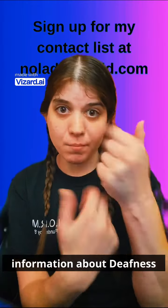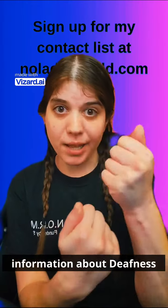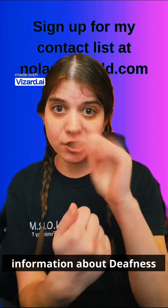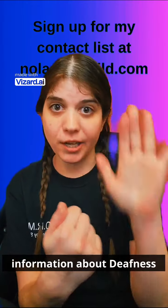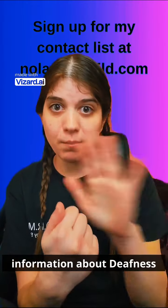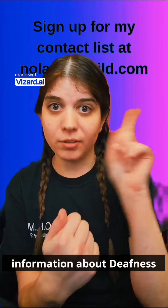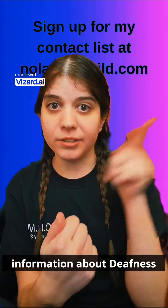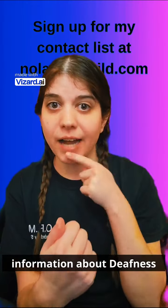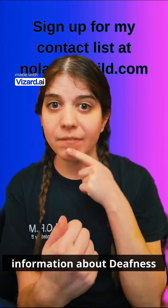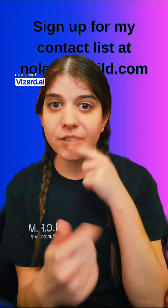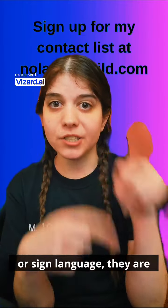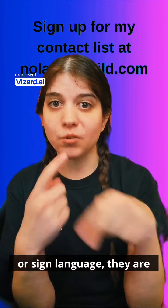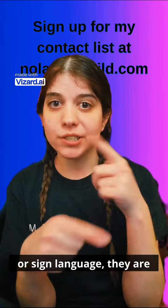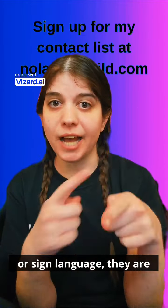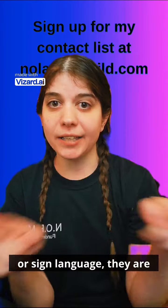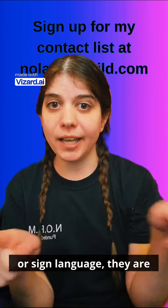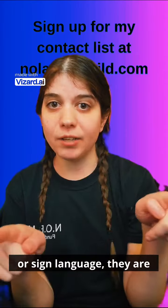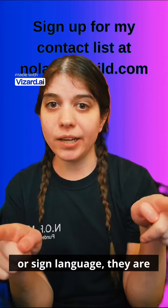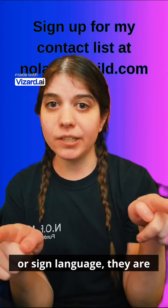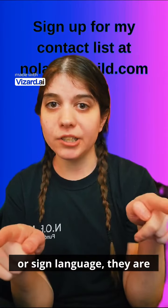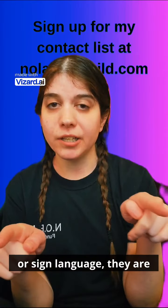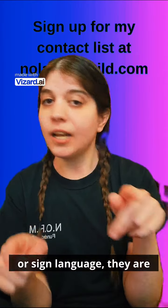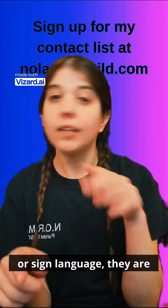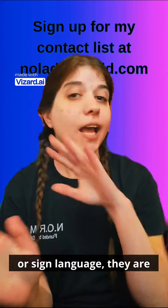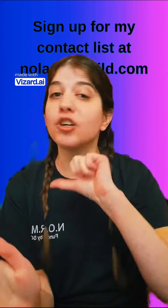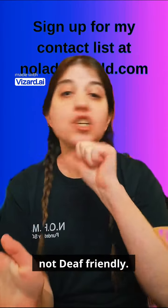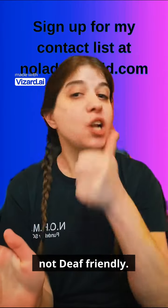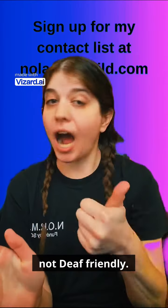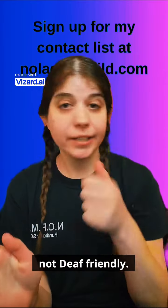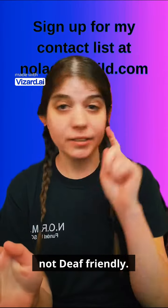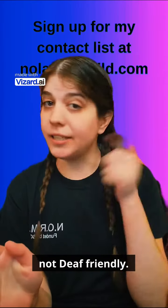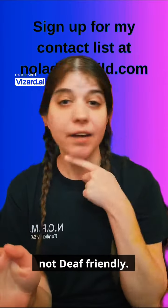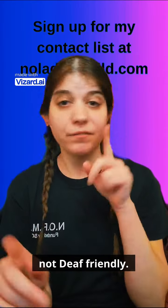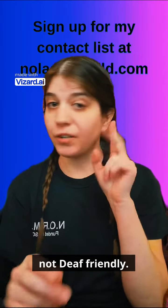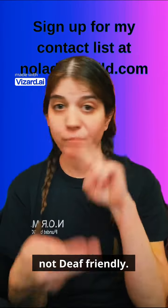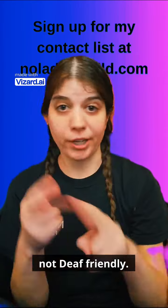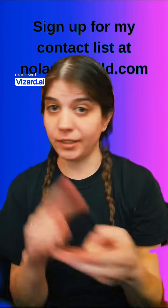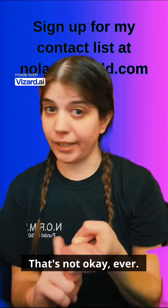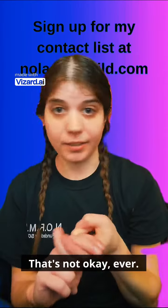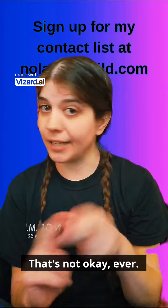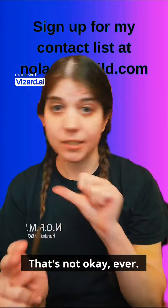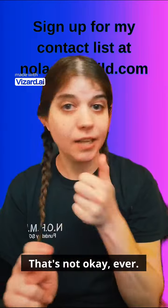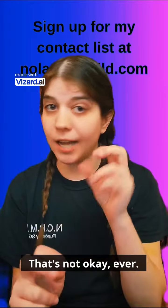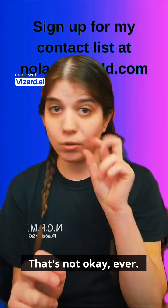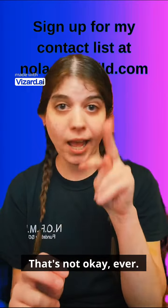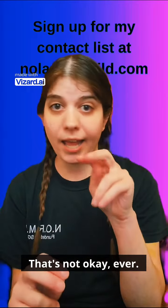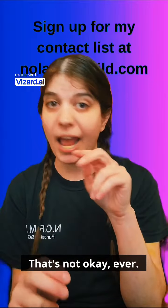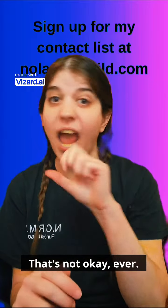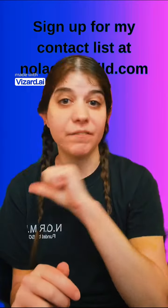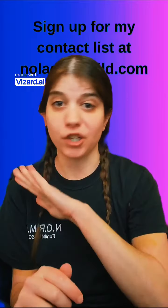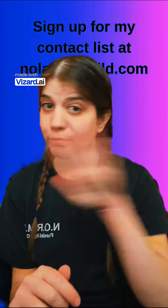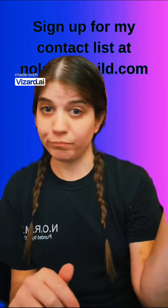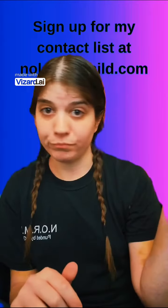information about deafness or sign language, they are not deaf friendly. That's not okay, ever.